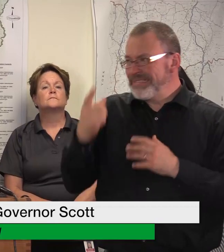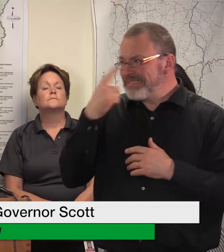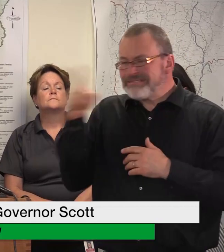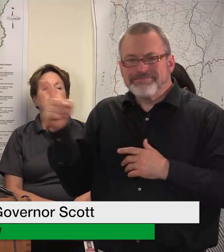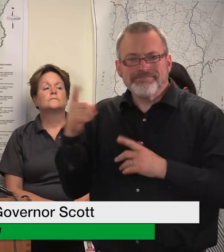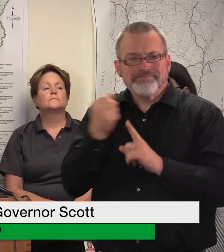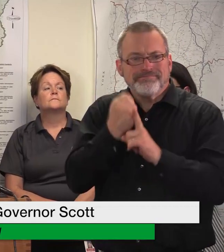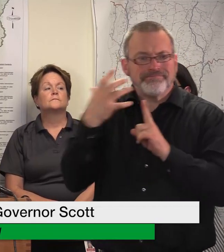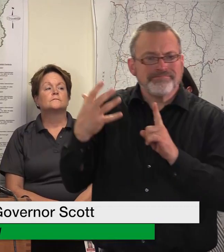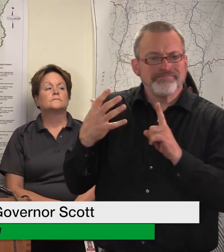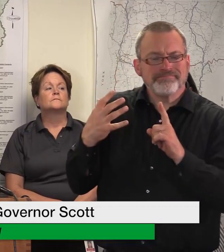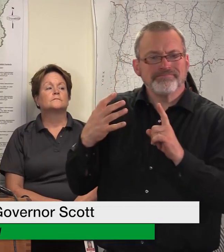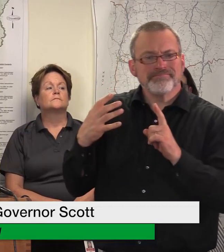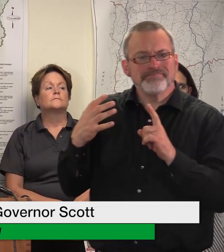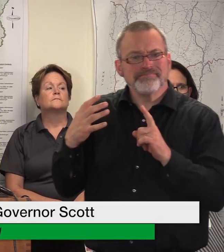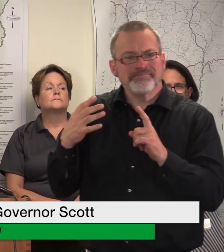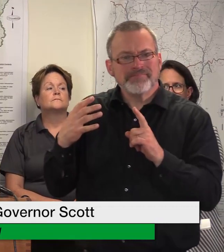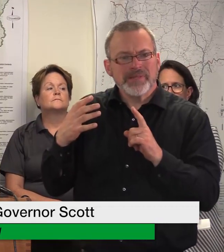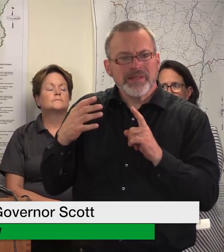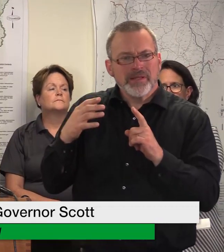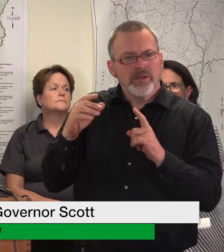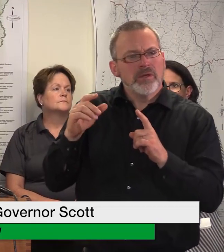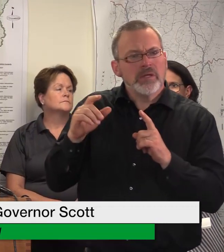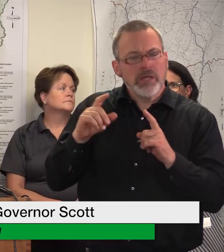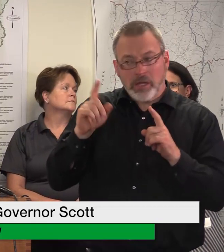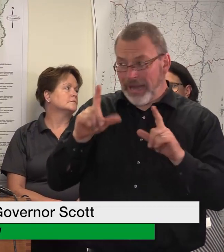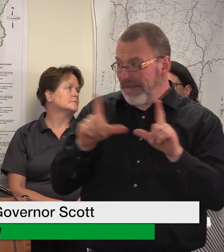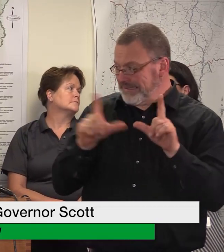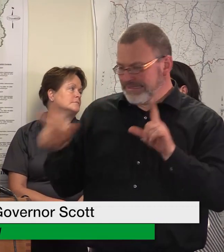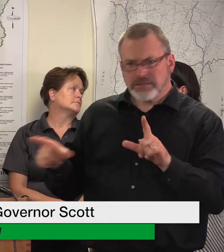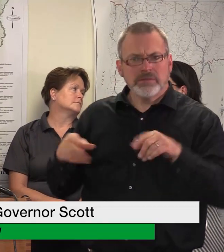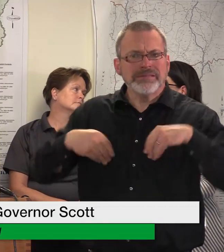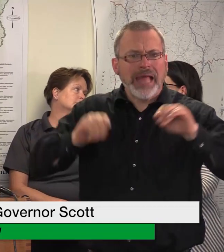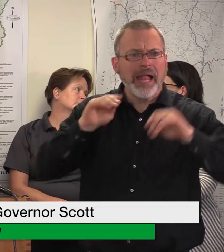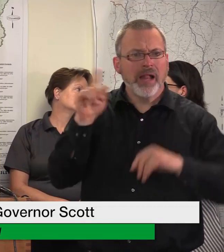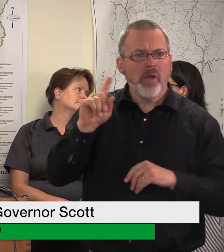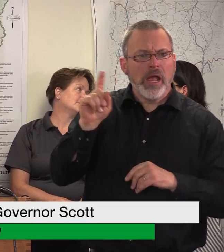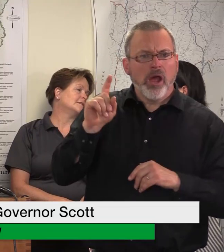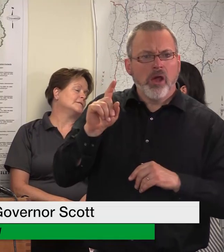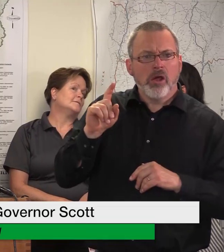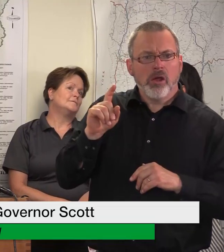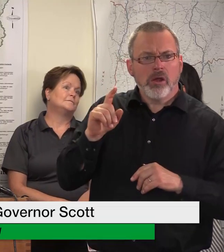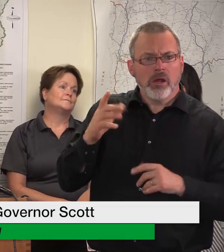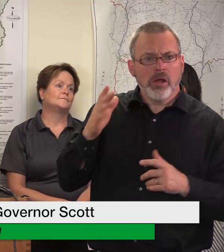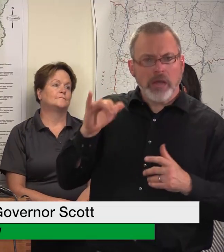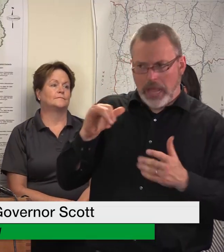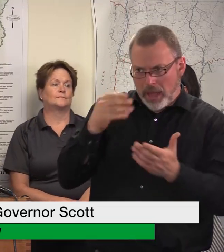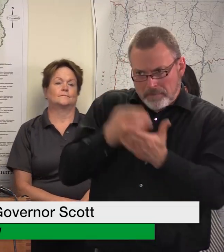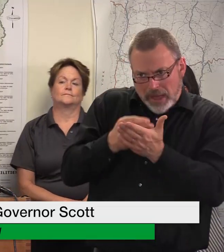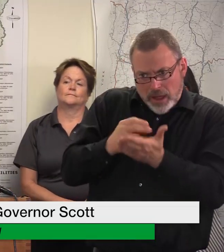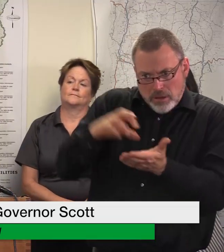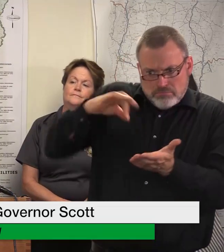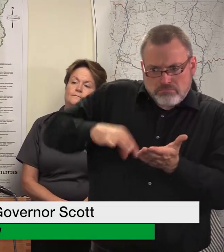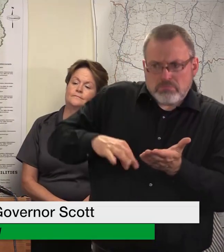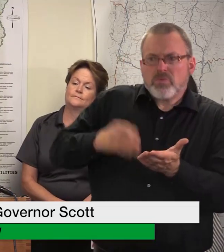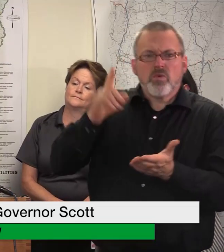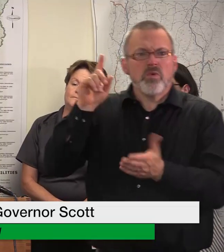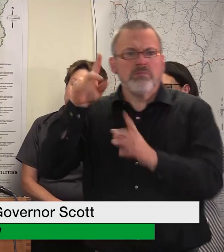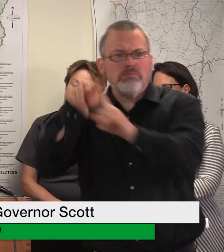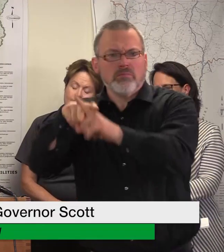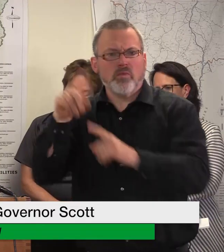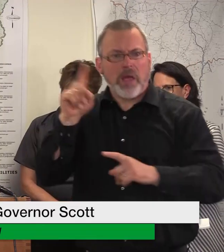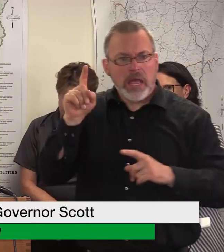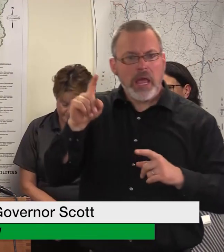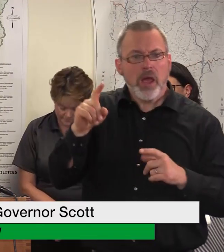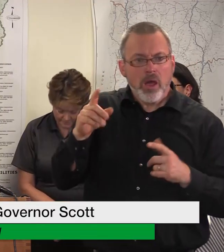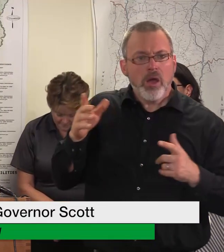plates, where they're going to be sold, where the proceeds are going to go, and how much of the proceeds are actually going to that? And I guess I'm just